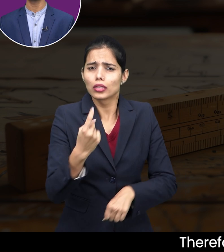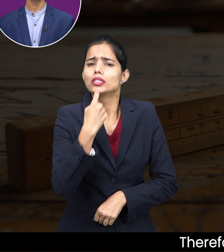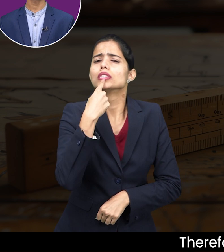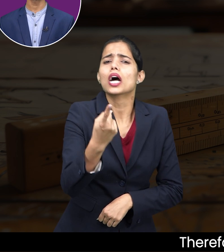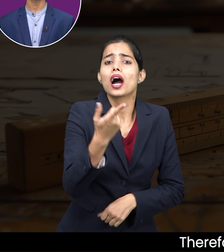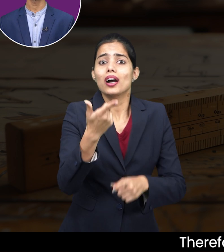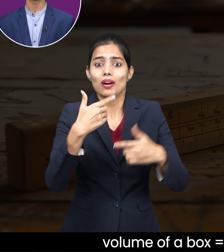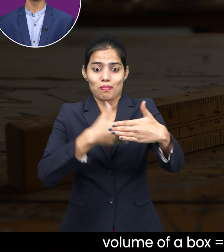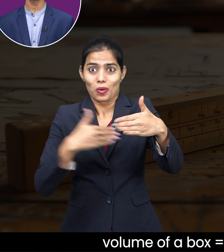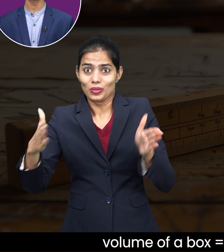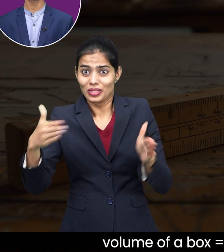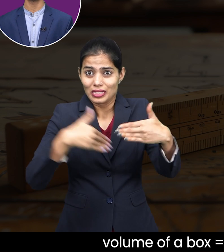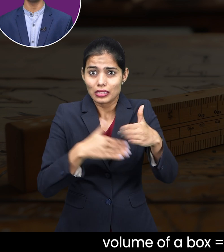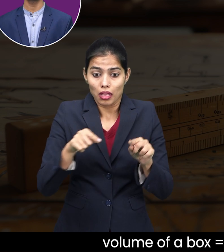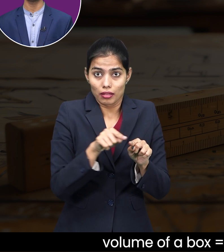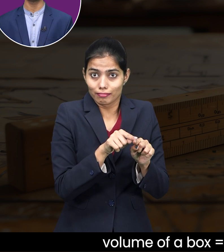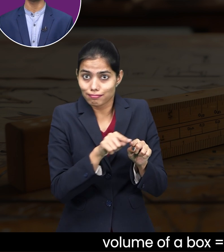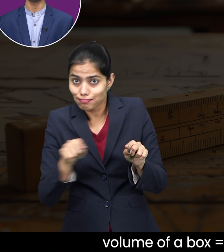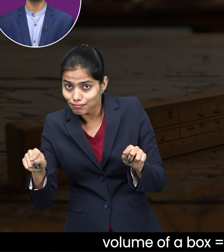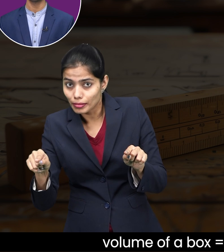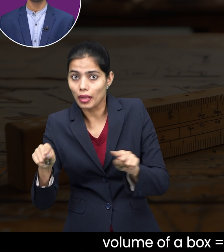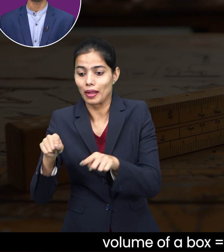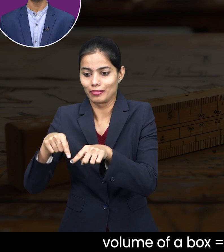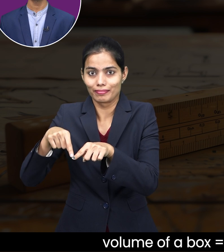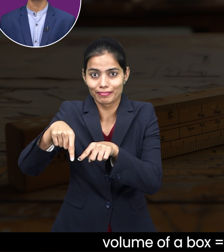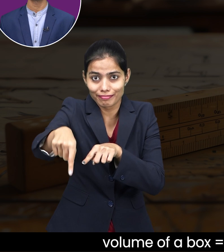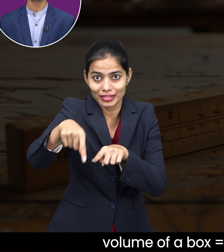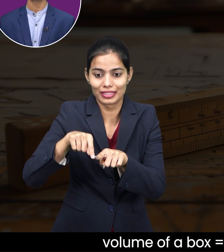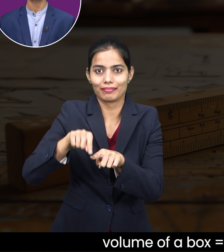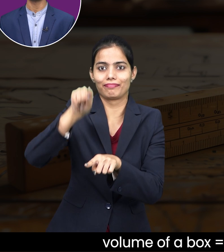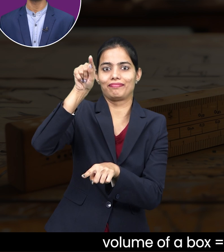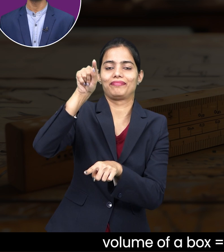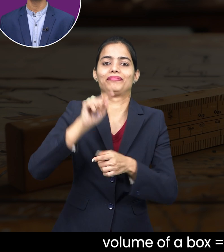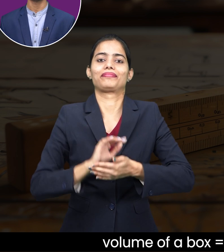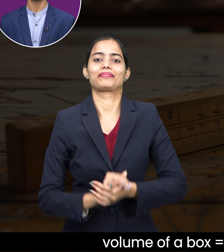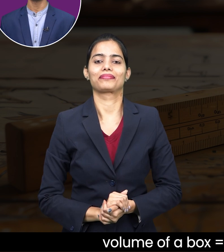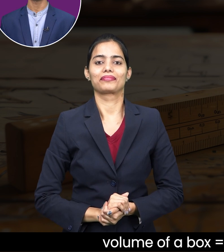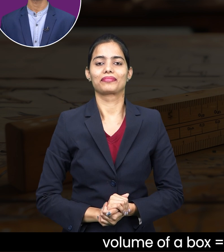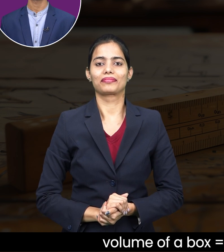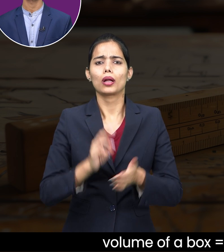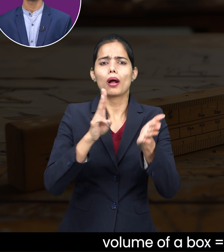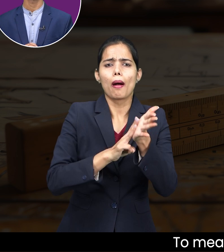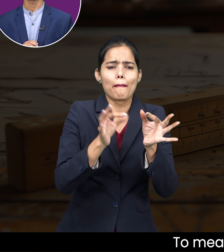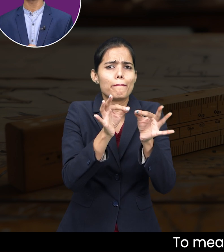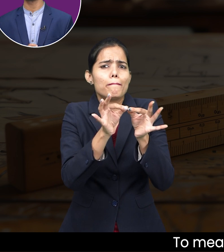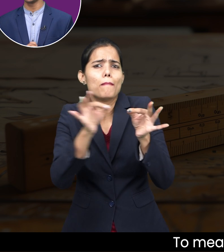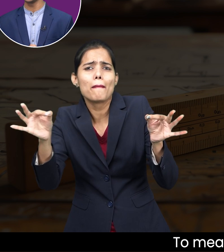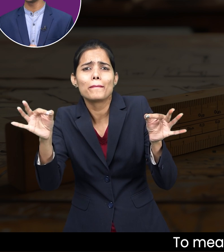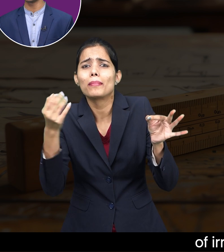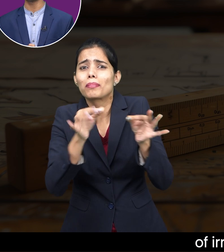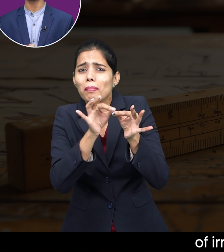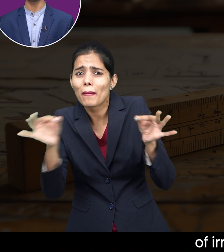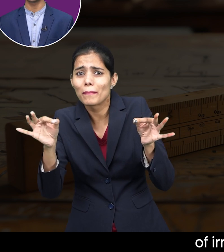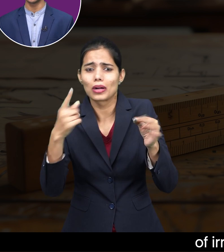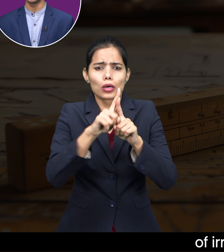Therefore, we can say volume of a box is equal to length into breadth into height. To measure the